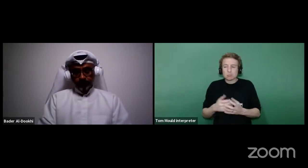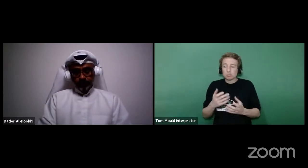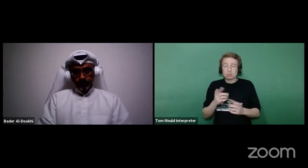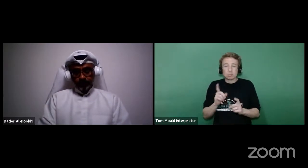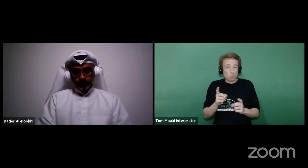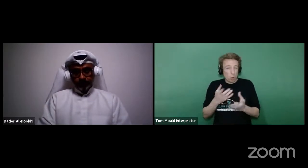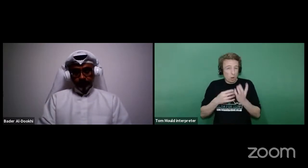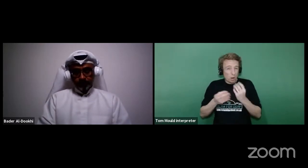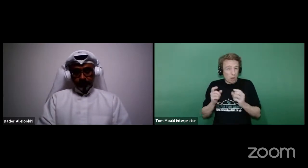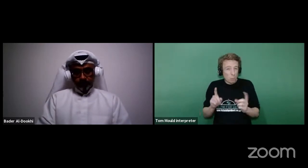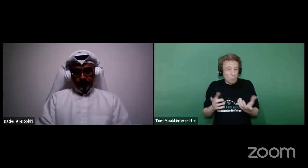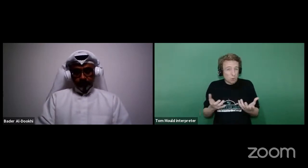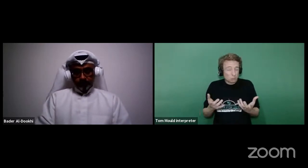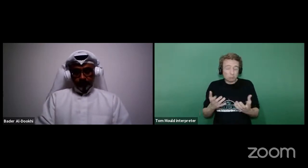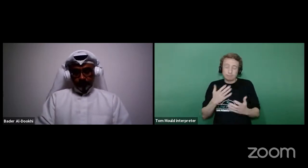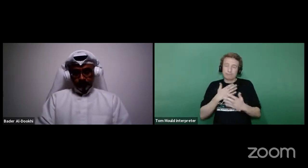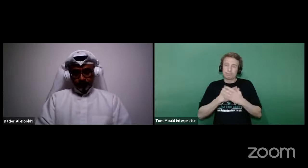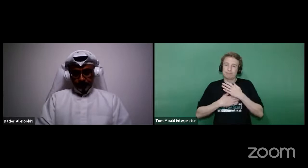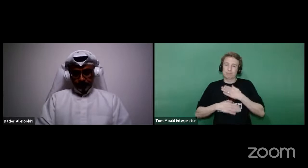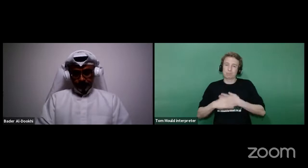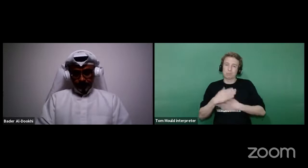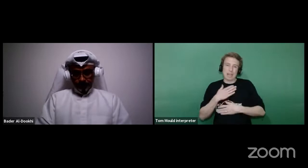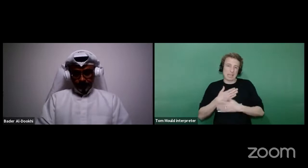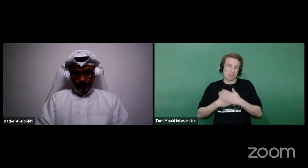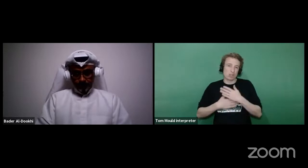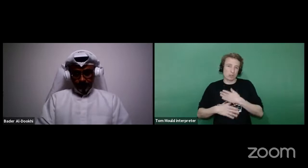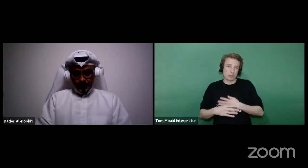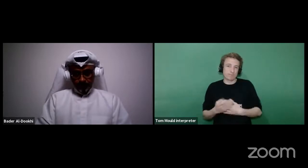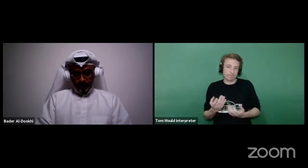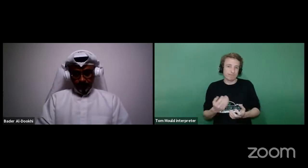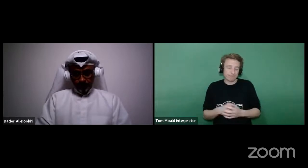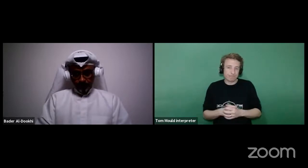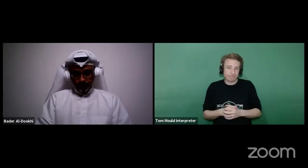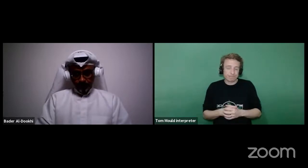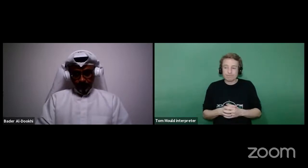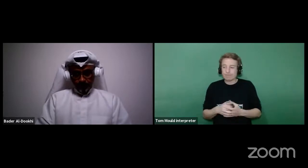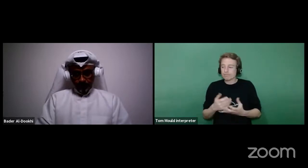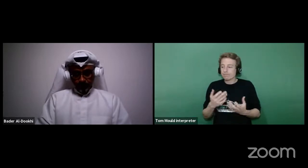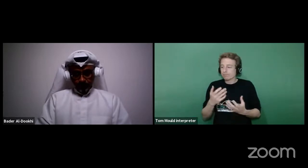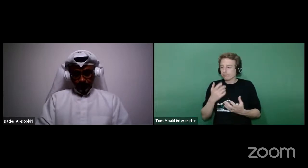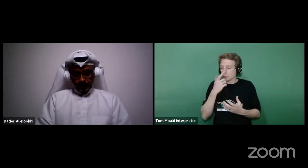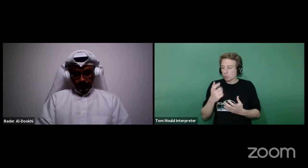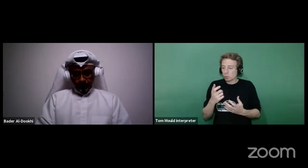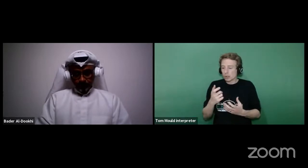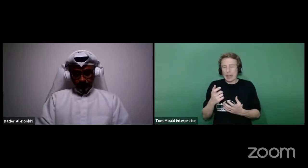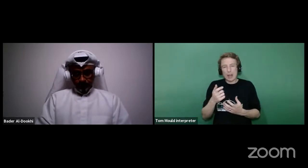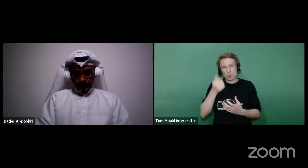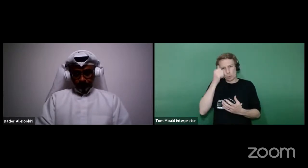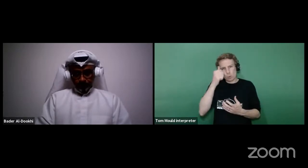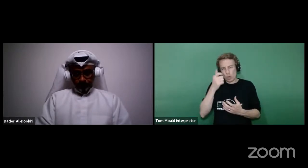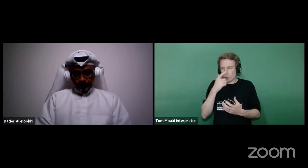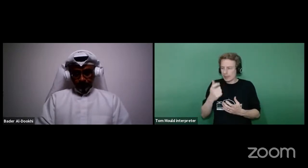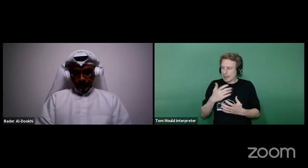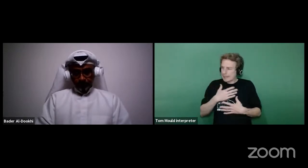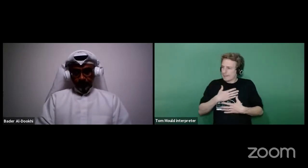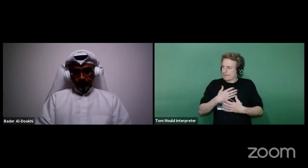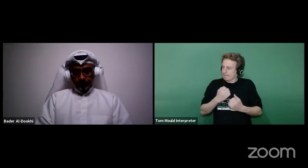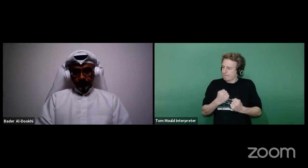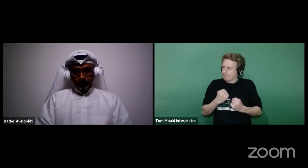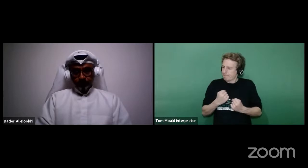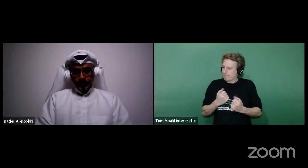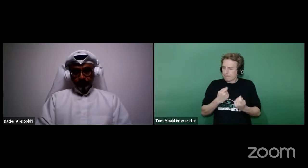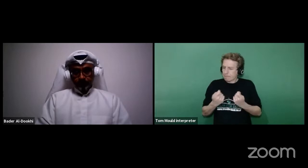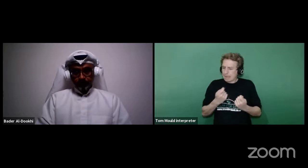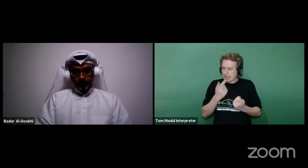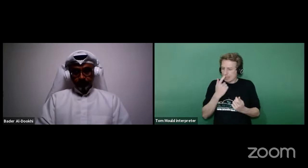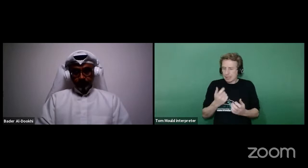patience and having forbearance, that they can take a load. And the month of Ramadan, the